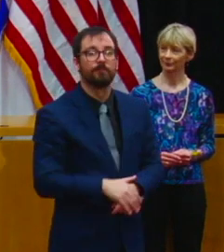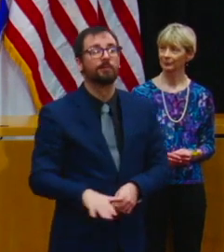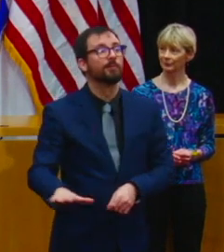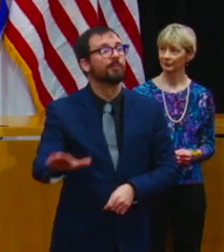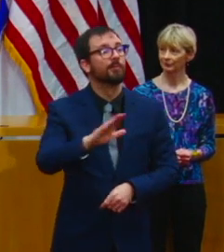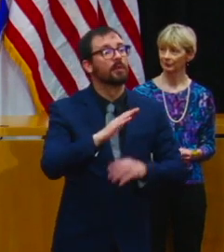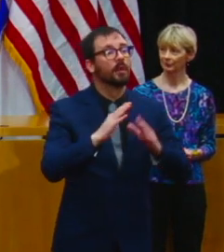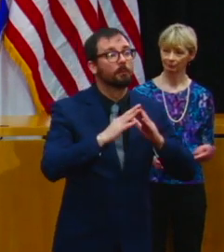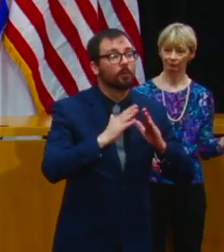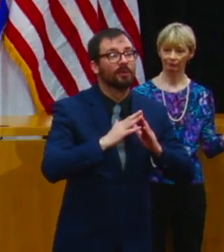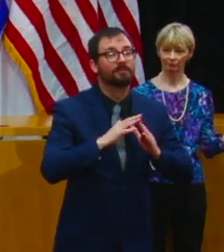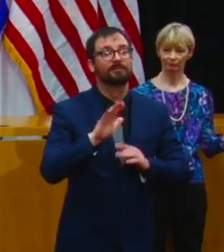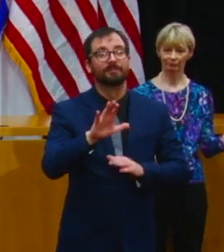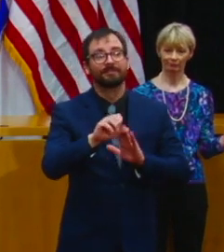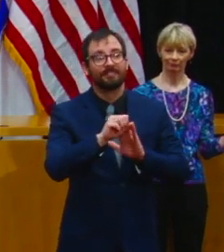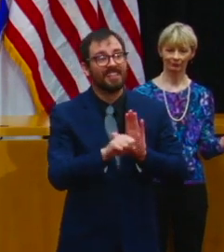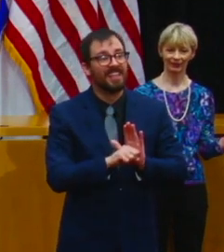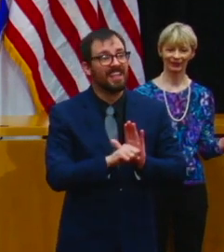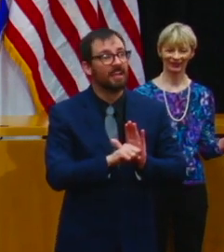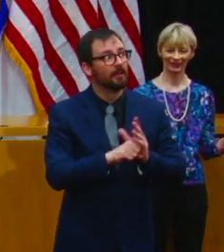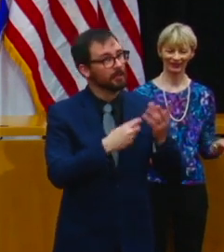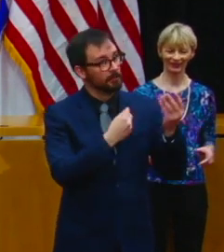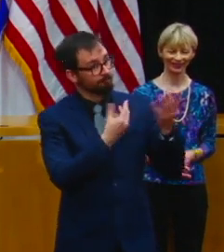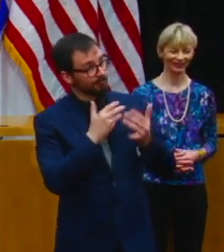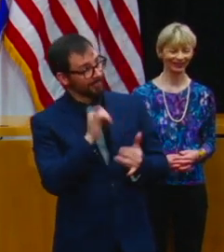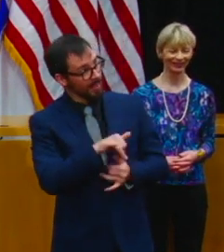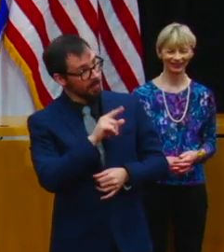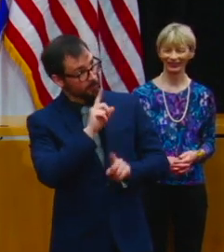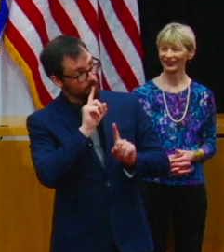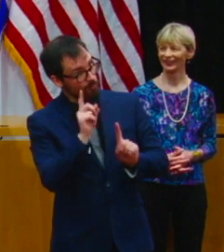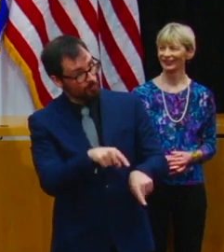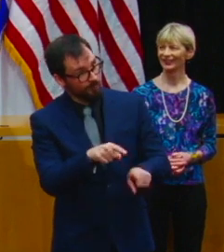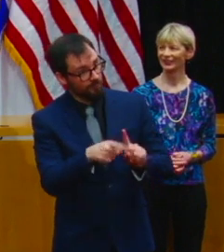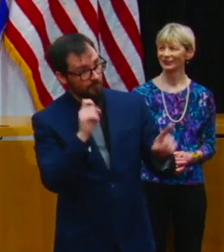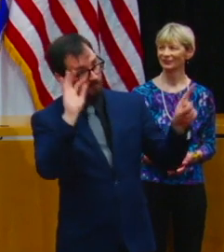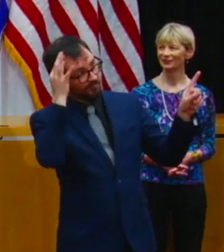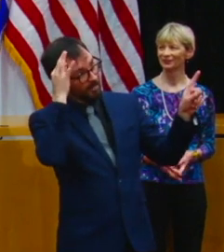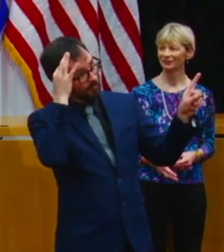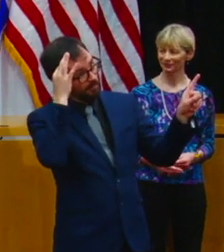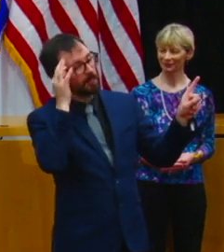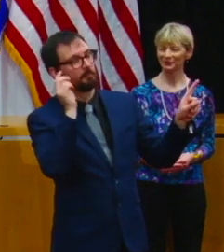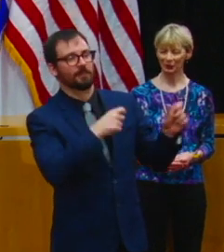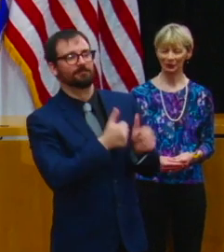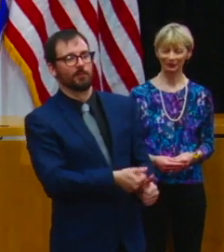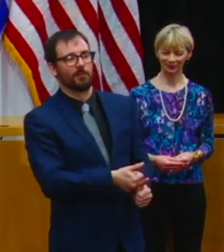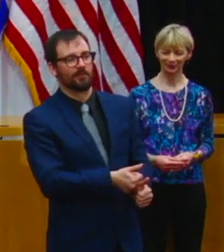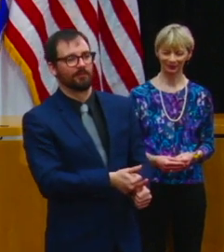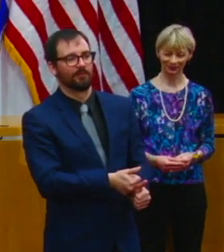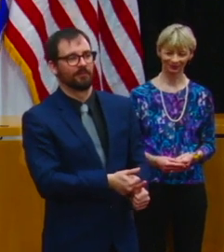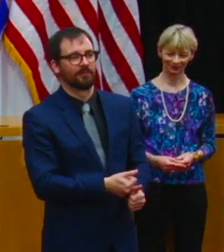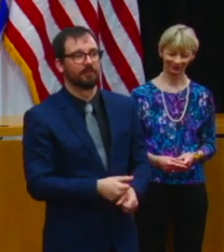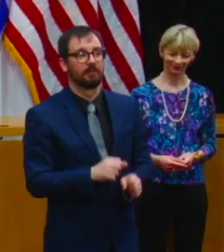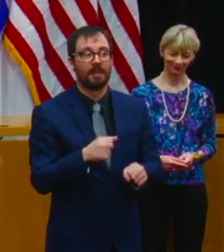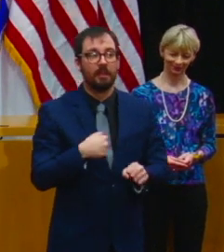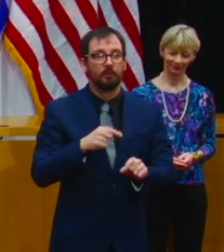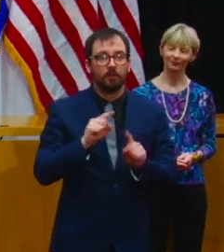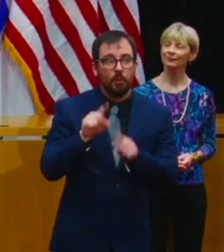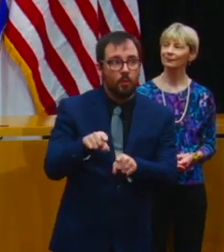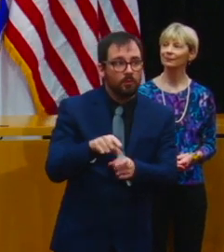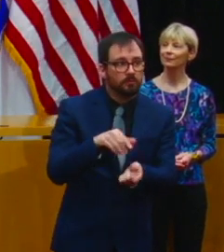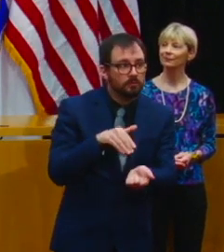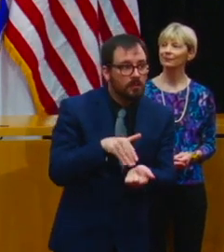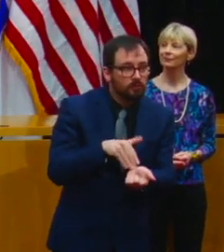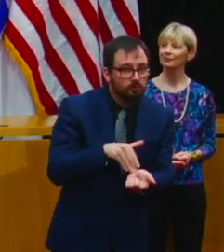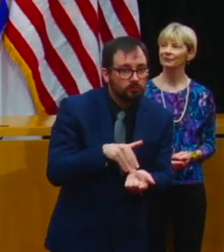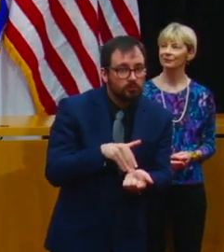to the doctor, check first of all with Bowie, see if you can do what you need to do on a telehealth basis to avoid